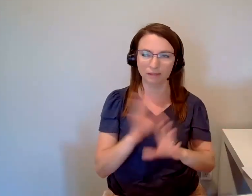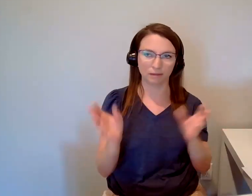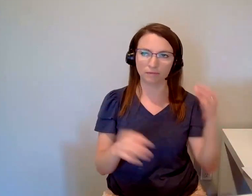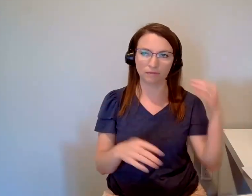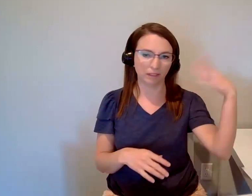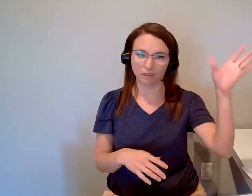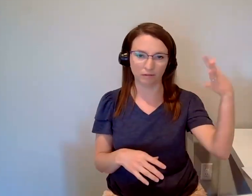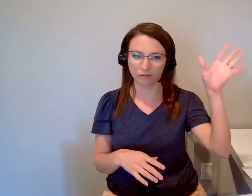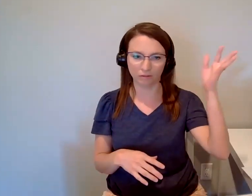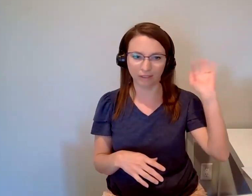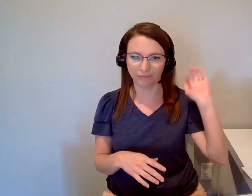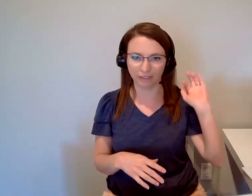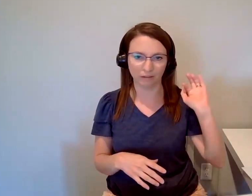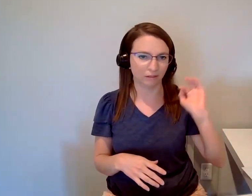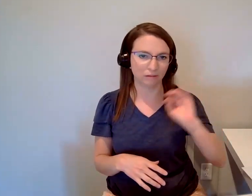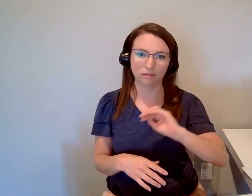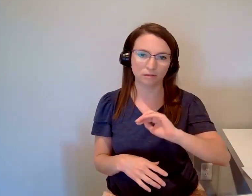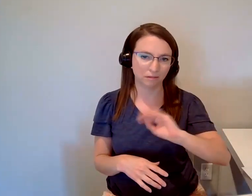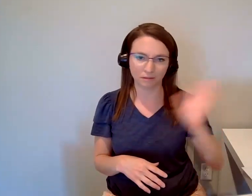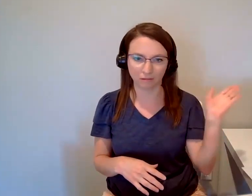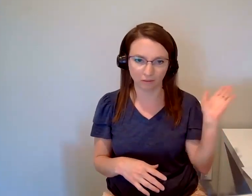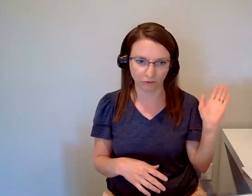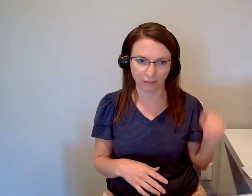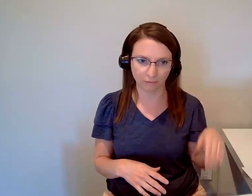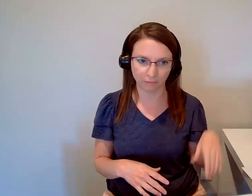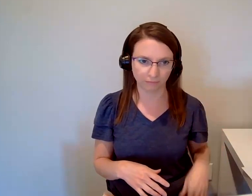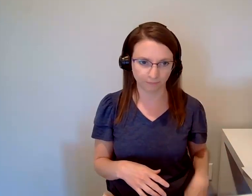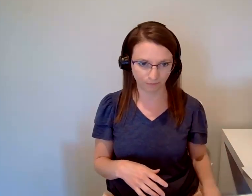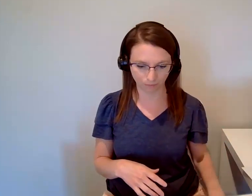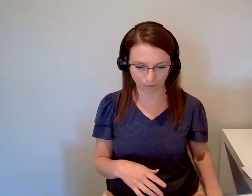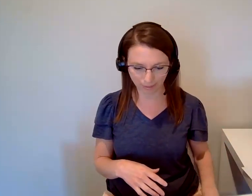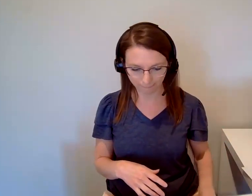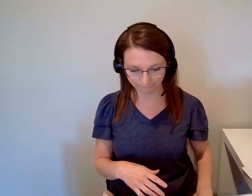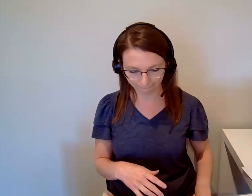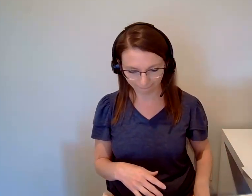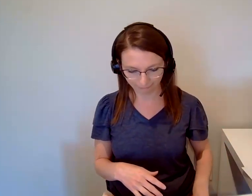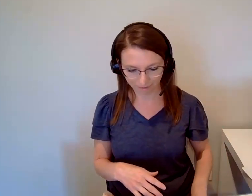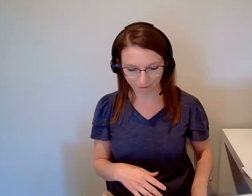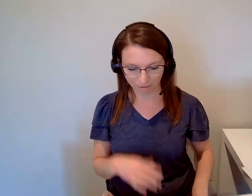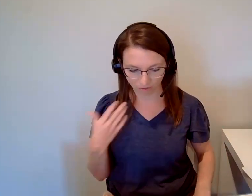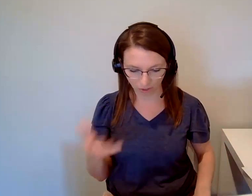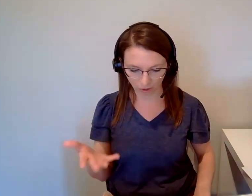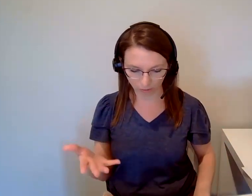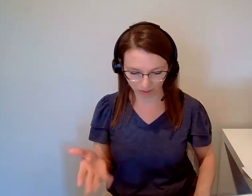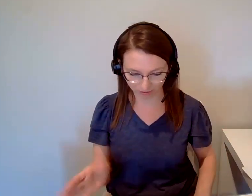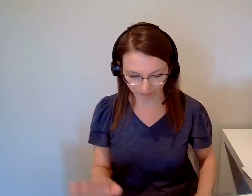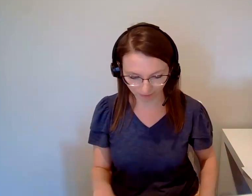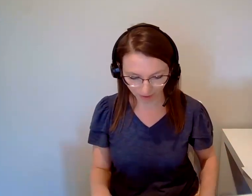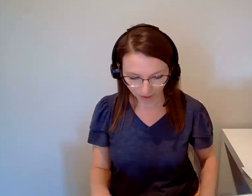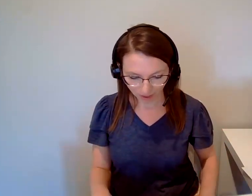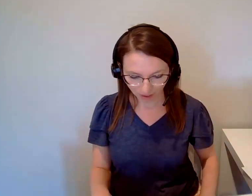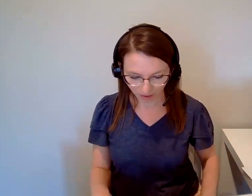if they use their left hand, it's still understandable. Okay. Very good question. All